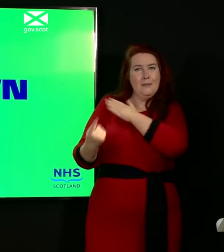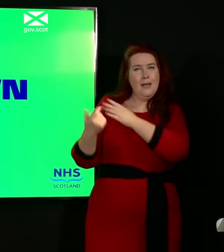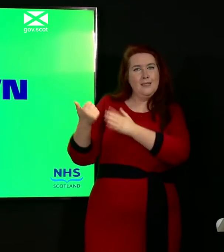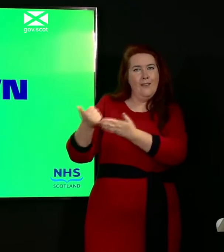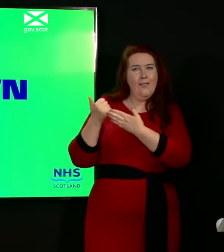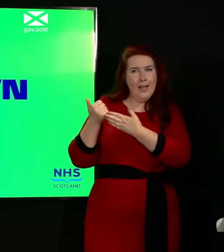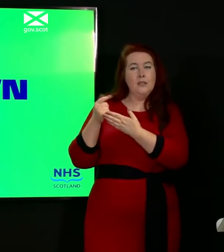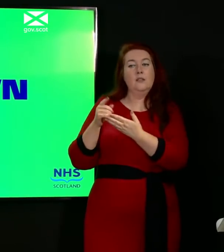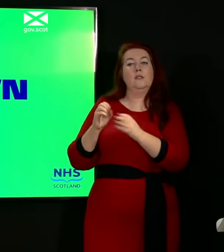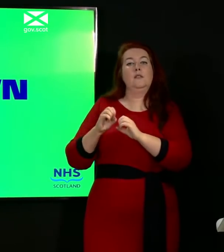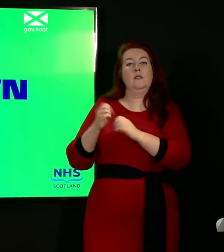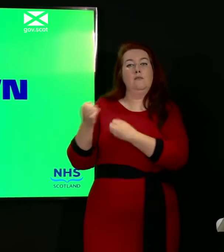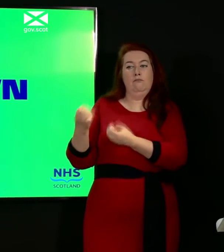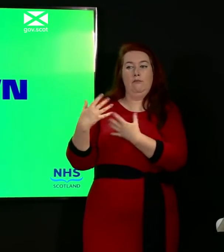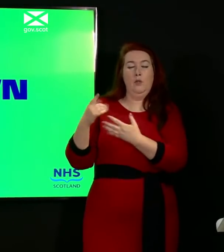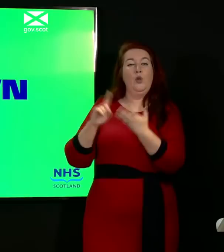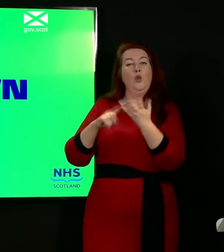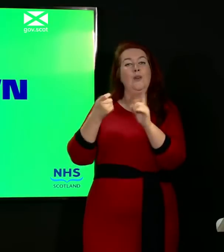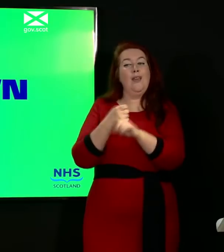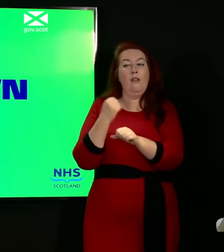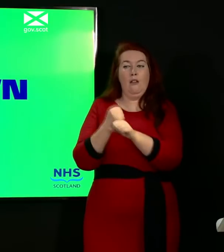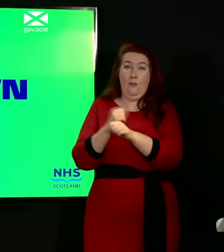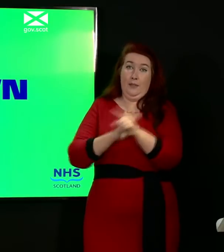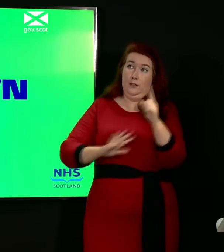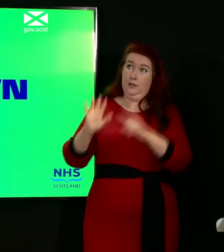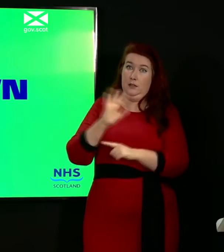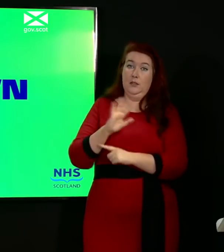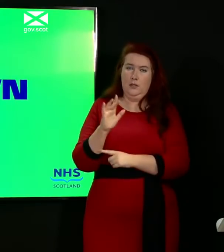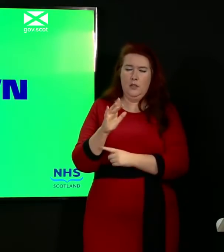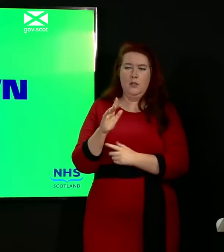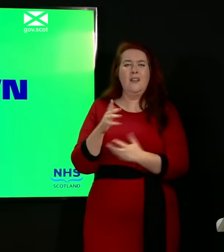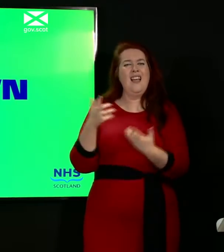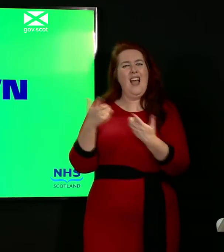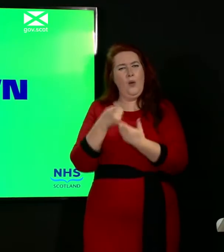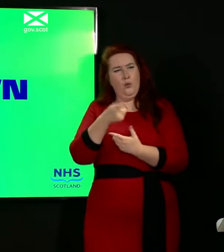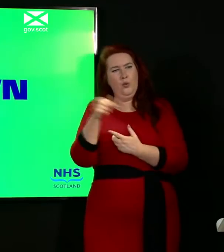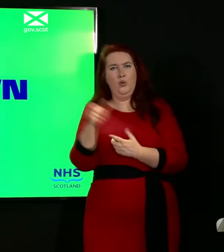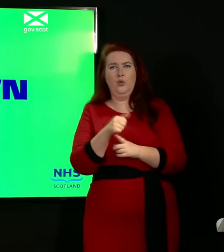the UK governments about how they should vaccinate the